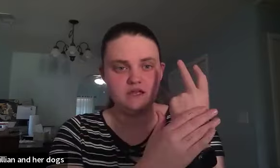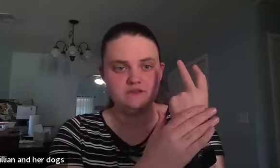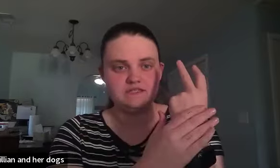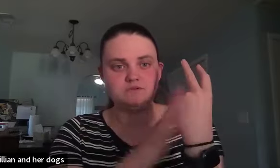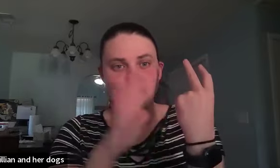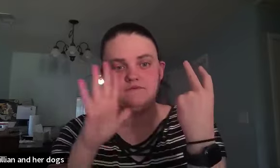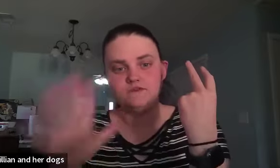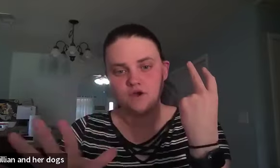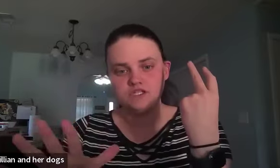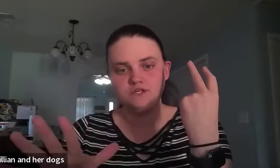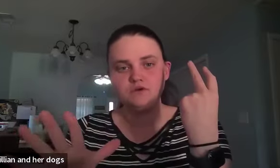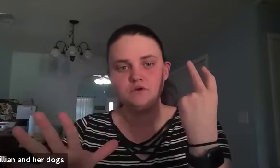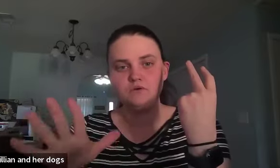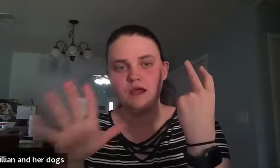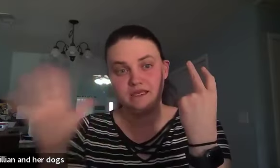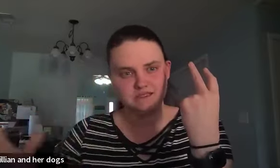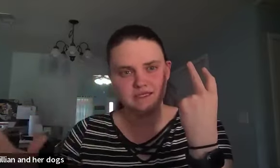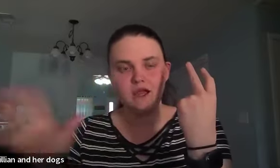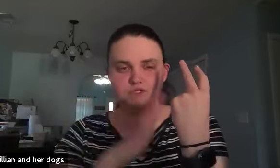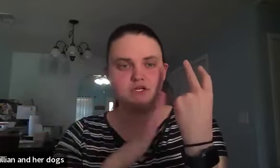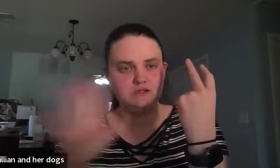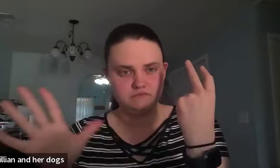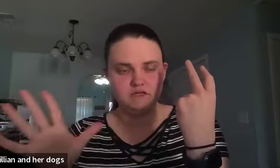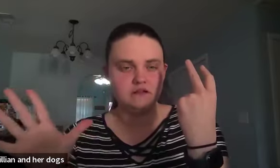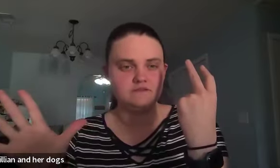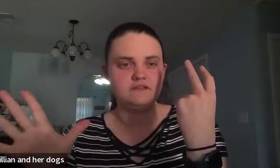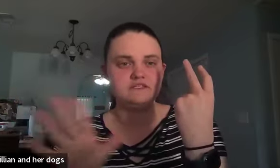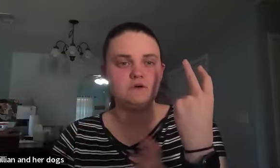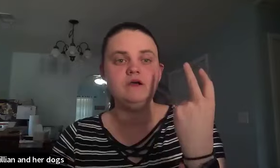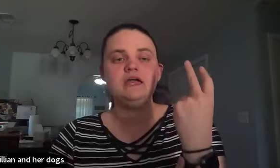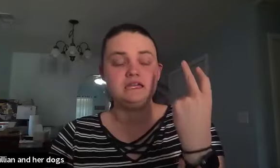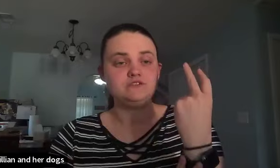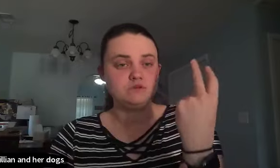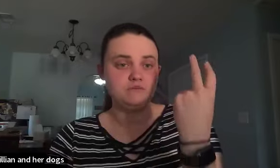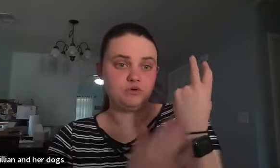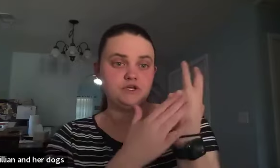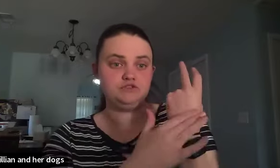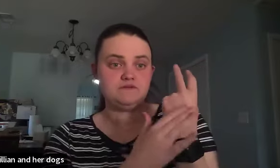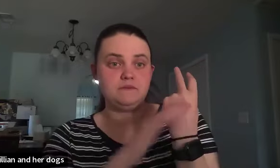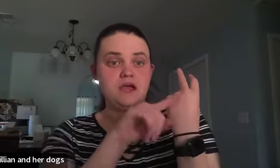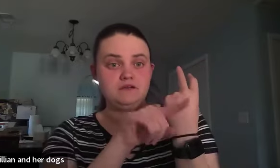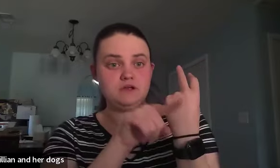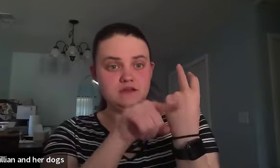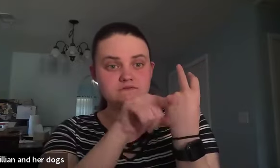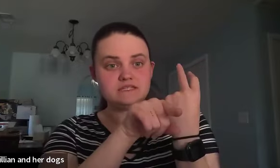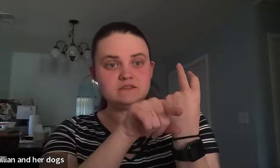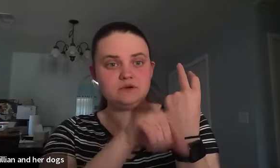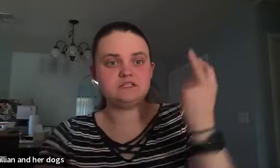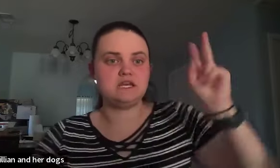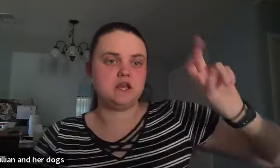their hand facing this way. For those of you who I can't see, I'm just going to clarify this as well. It is really important you do have the back of your hand facing the person,